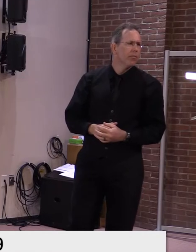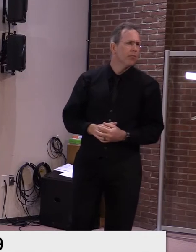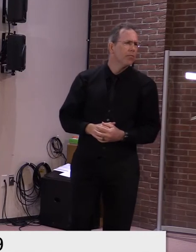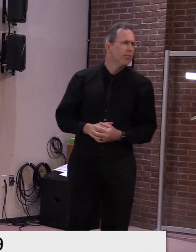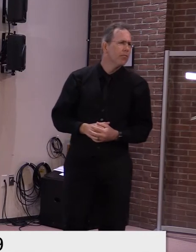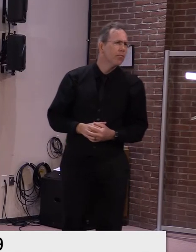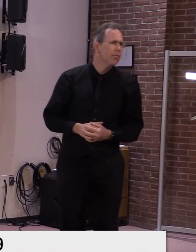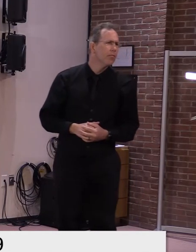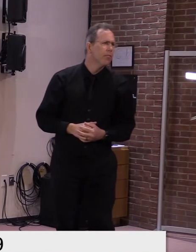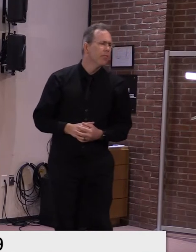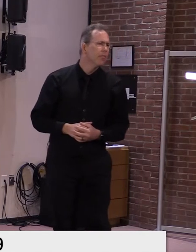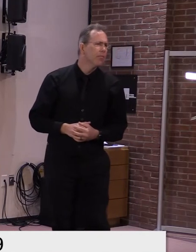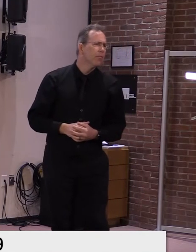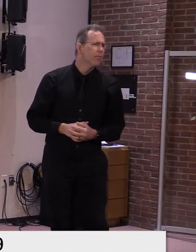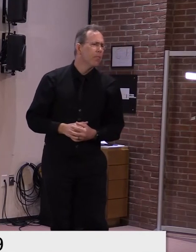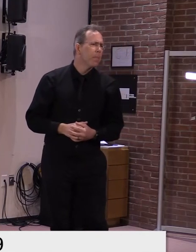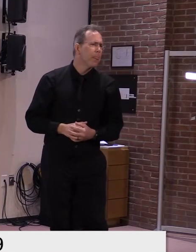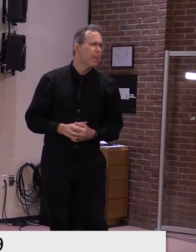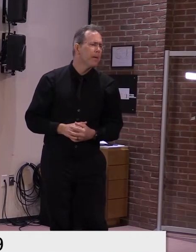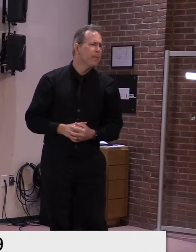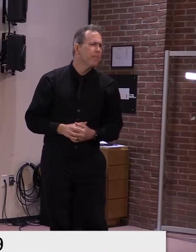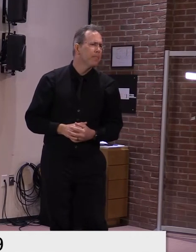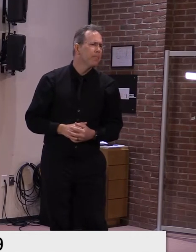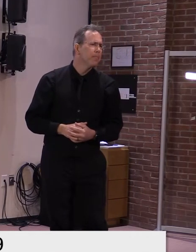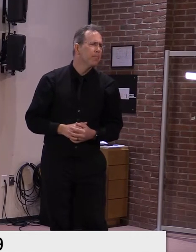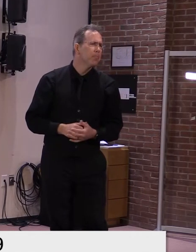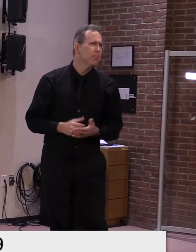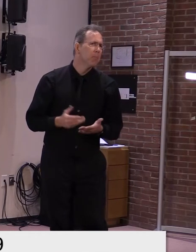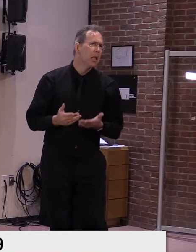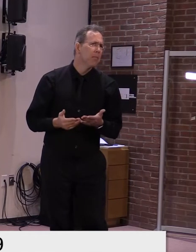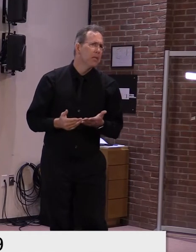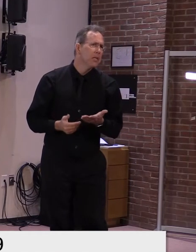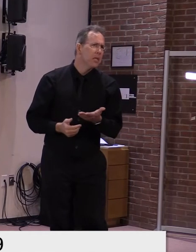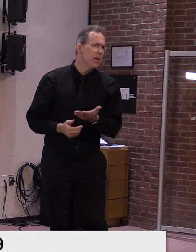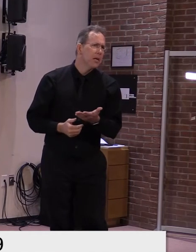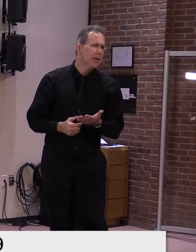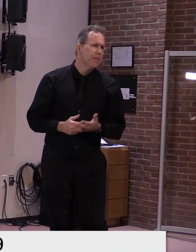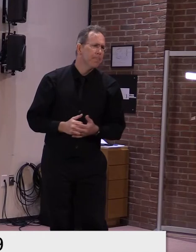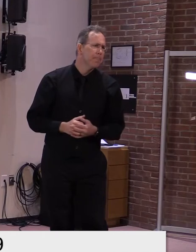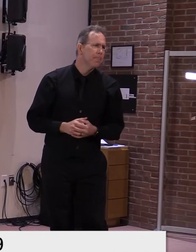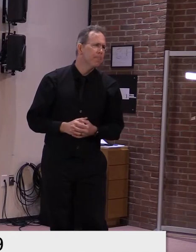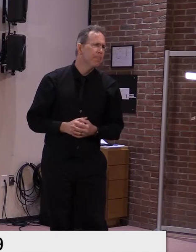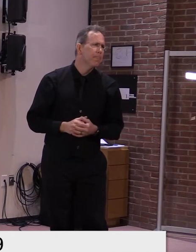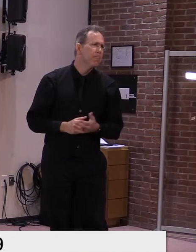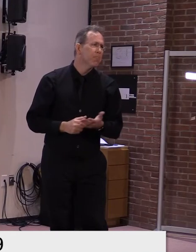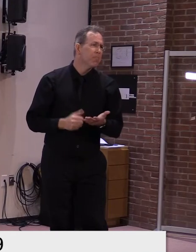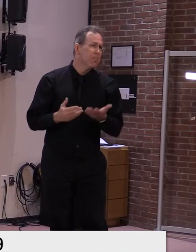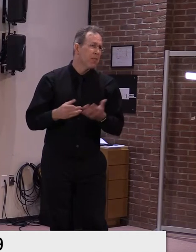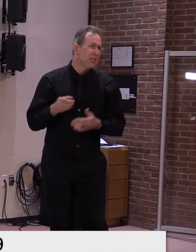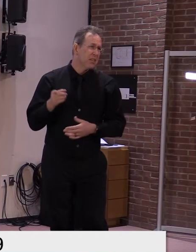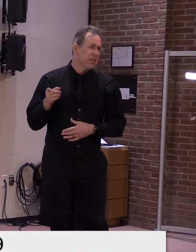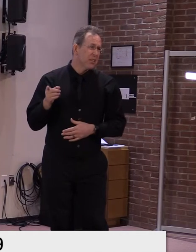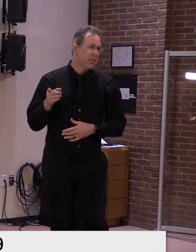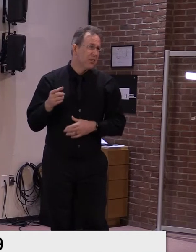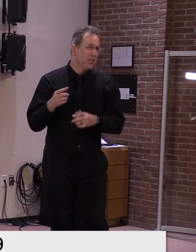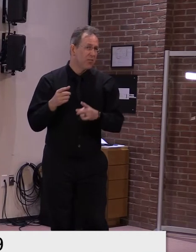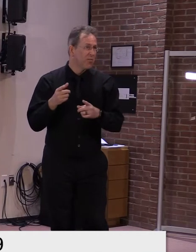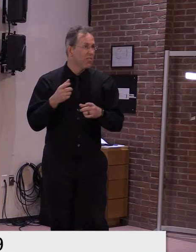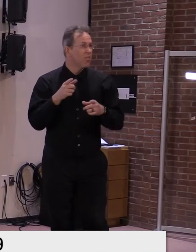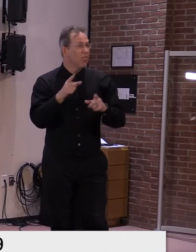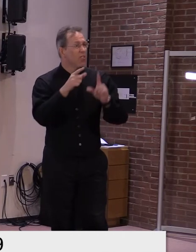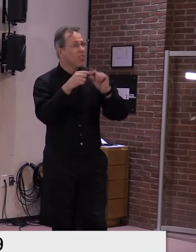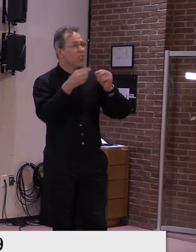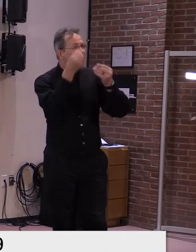continuing, that you are understating total number of Vermonters who have been vaccinated either with a single or both